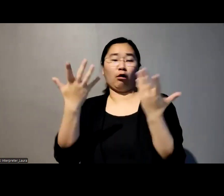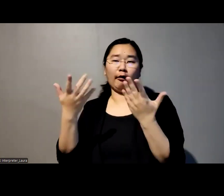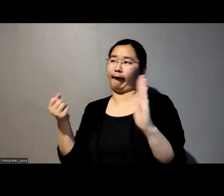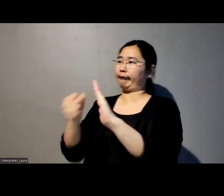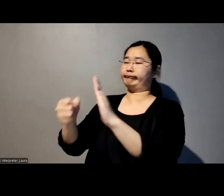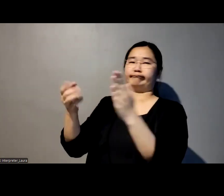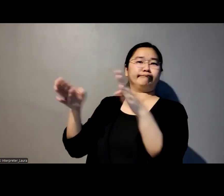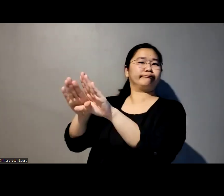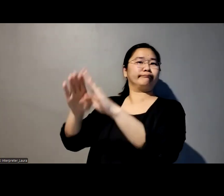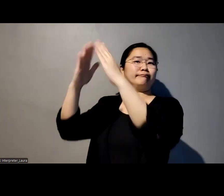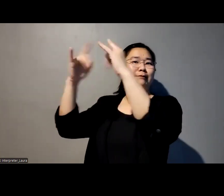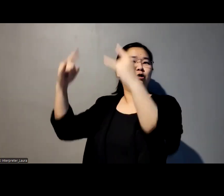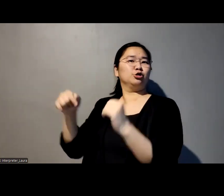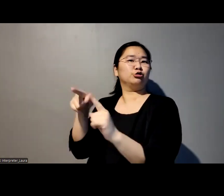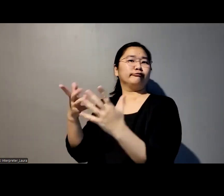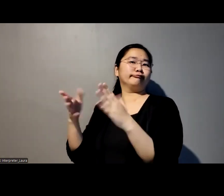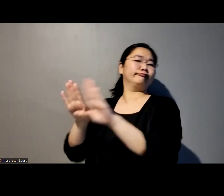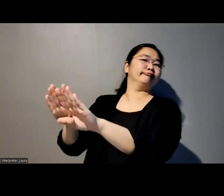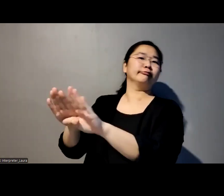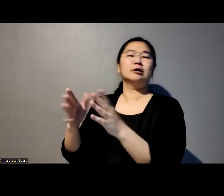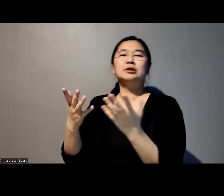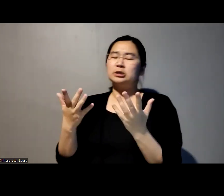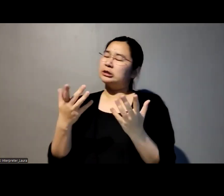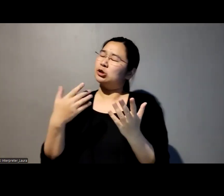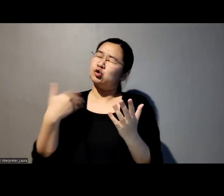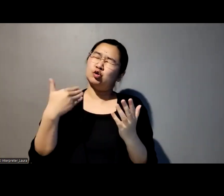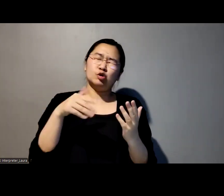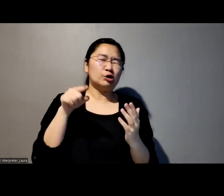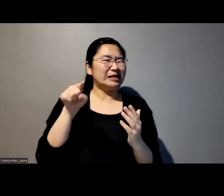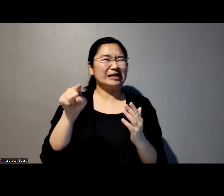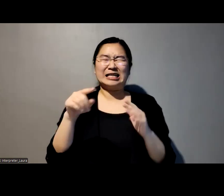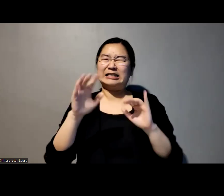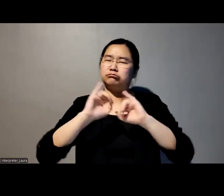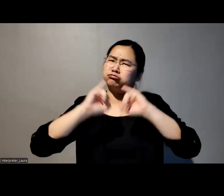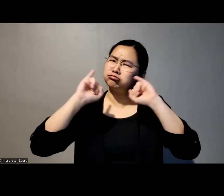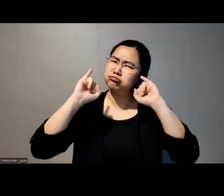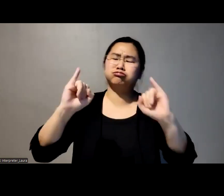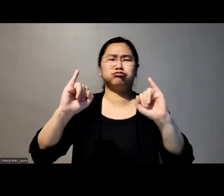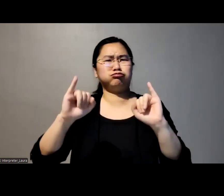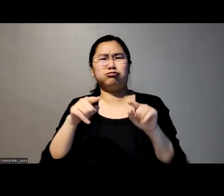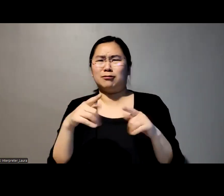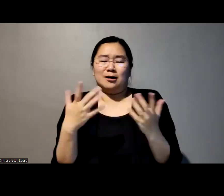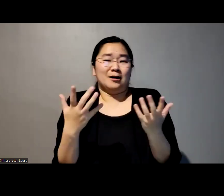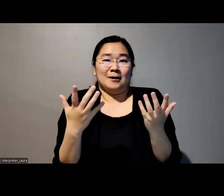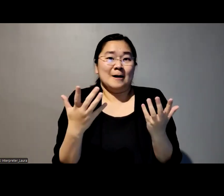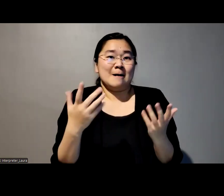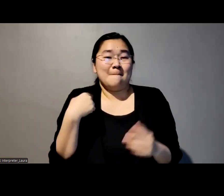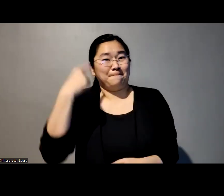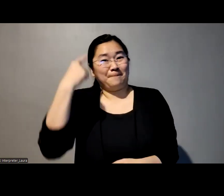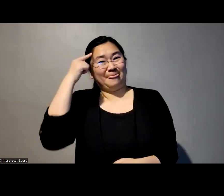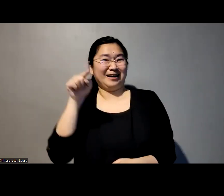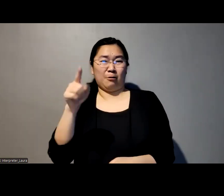multiple levels. In Ukraine, there is the central level of governance, then there are local authorities, and the local authorities